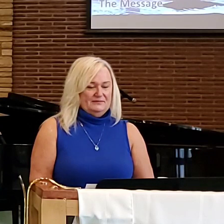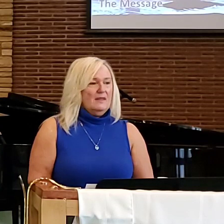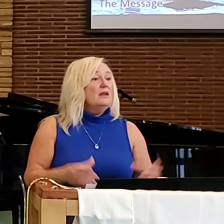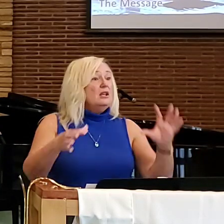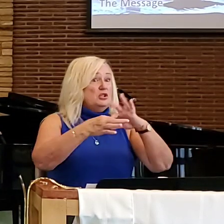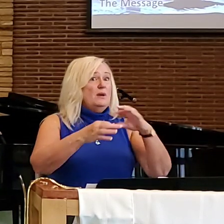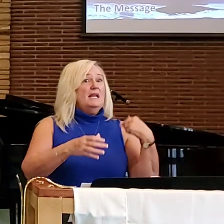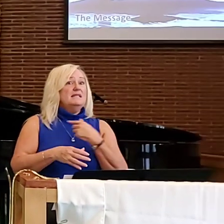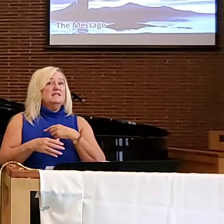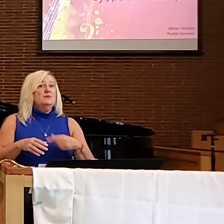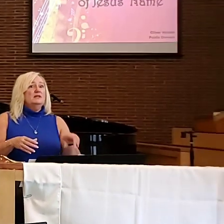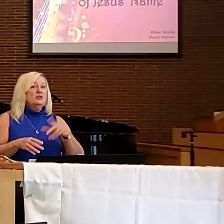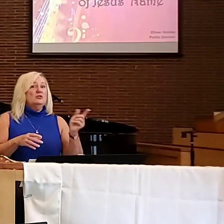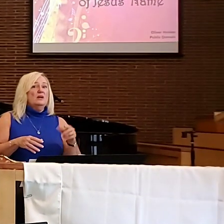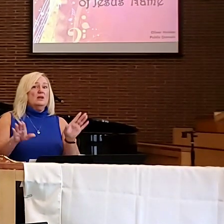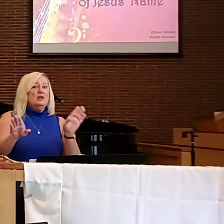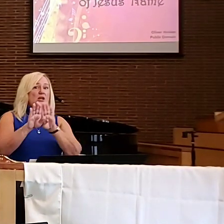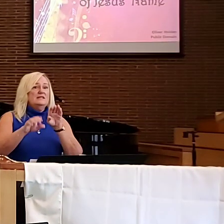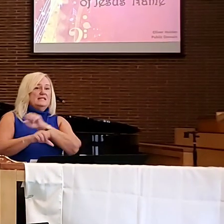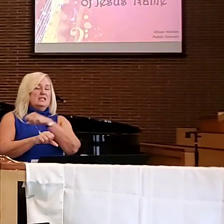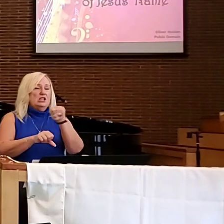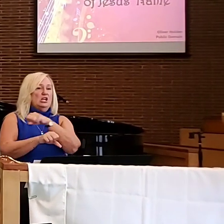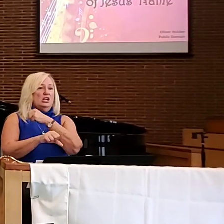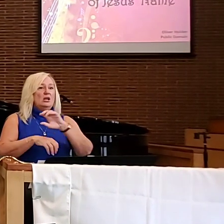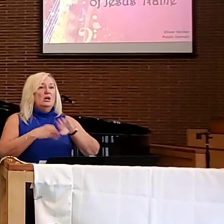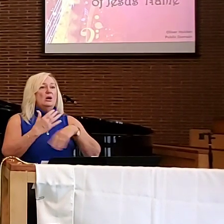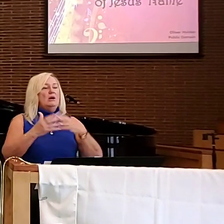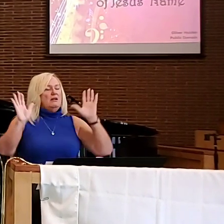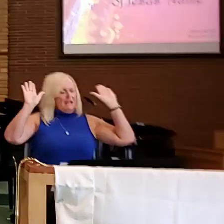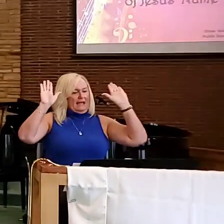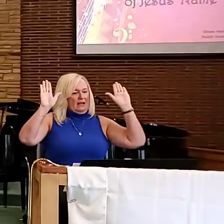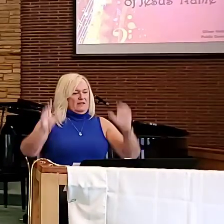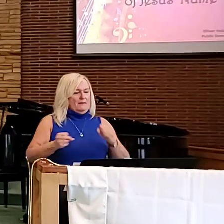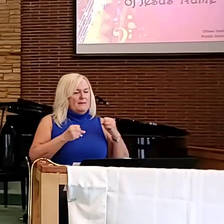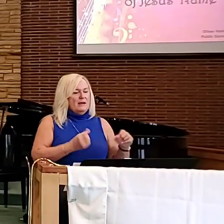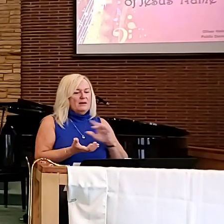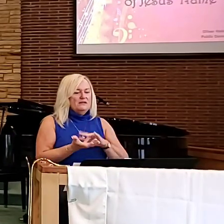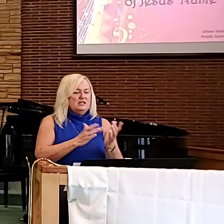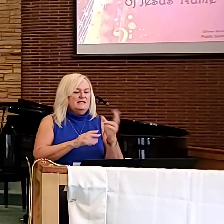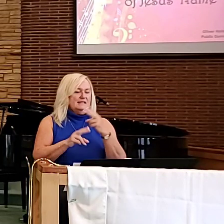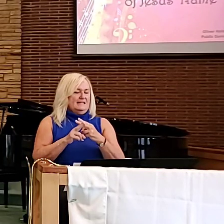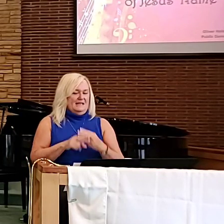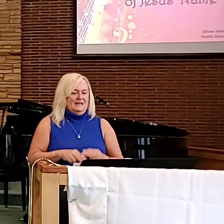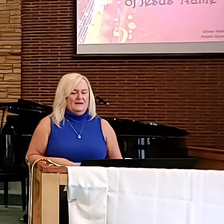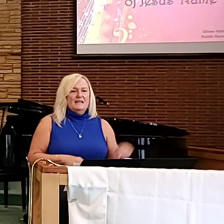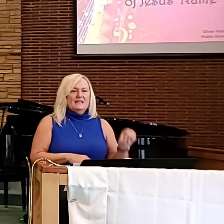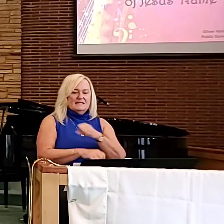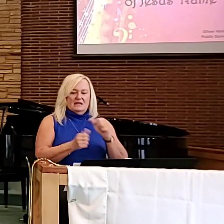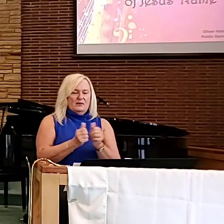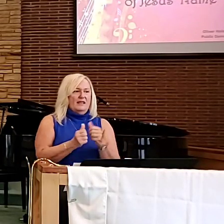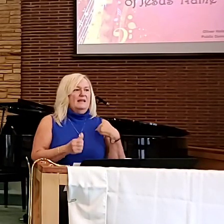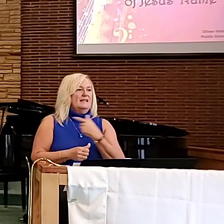Will you join us as we turn to our closing song, All Hail the Power of Jesus' Name, and sing with